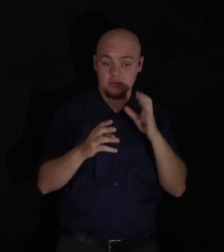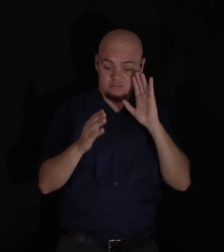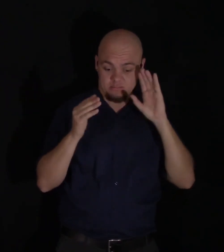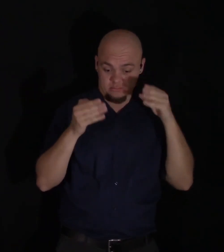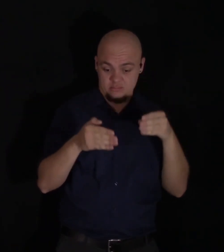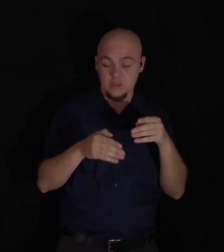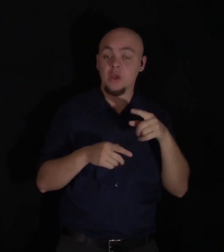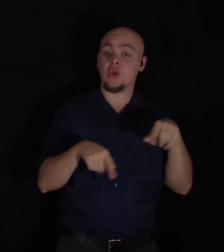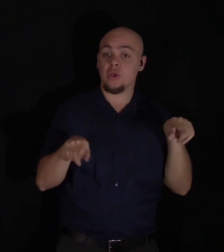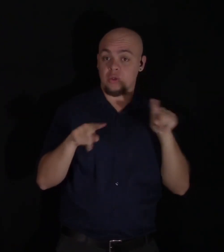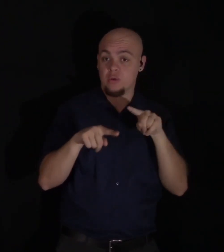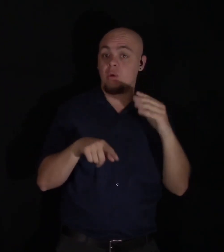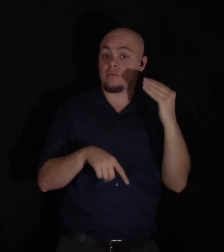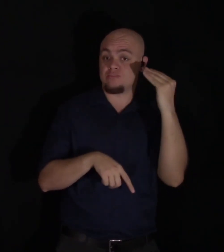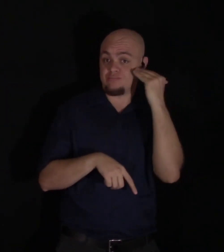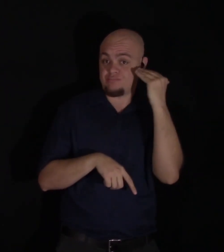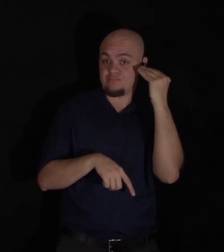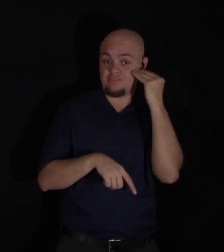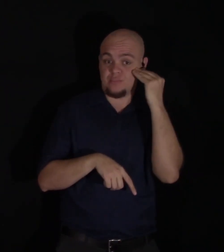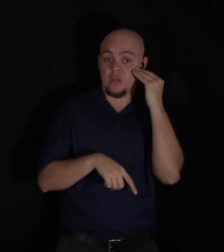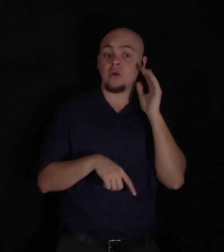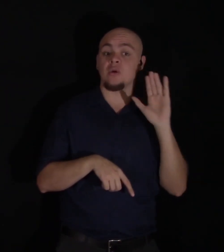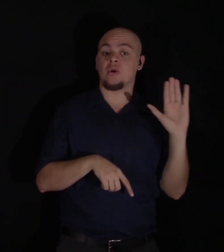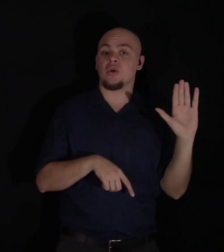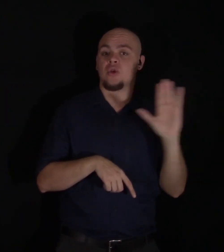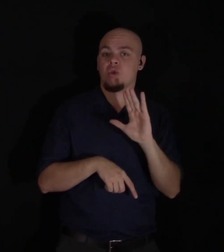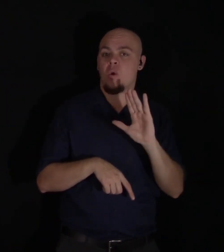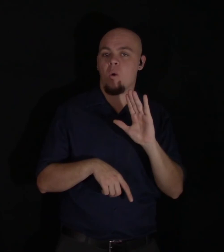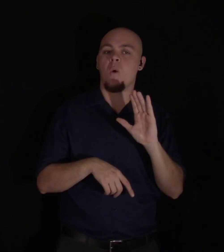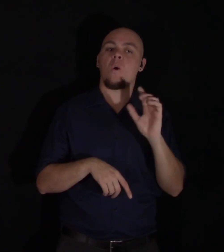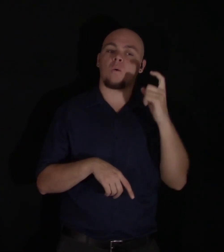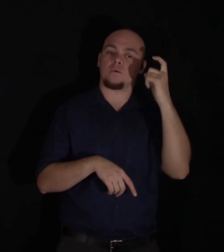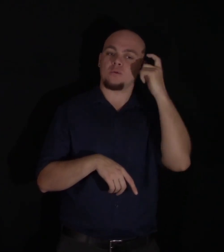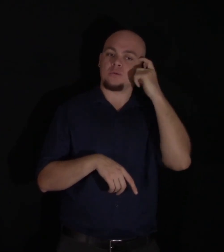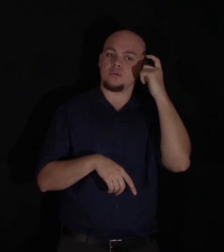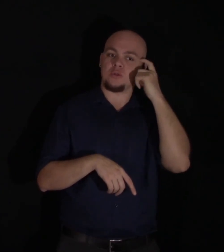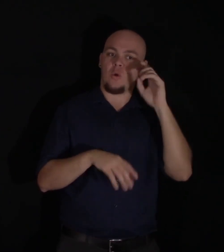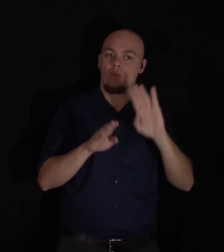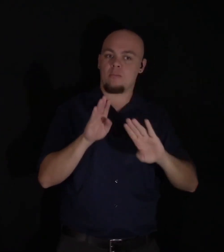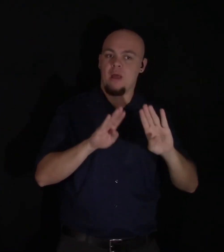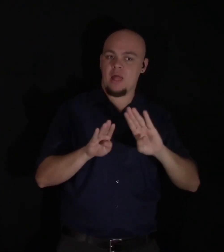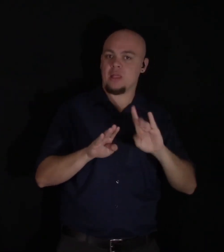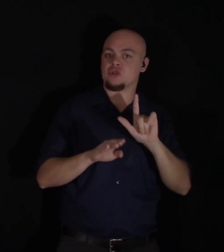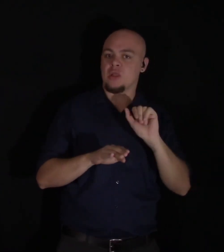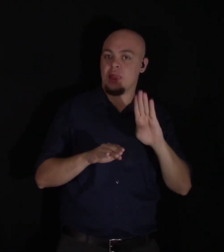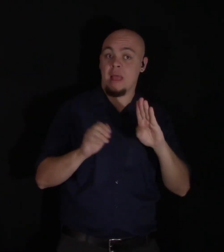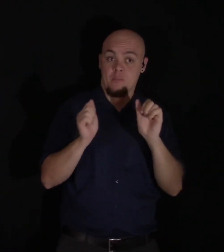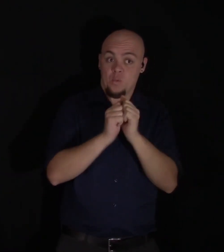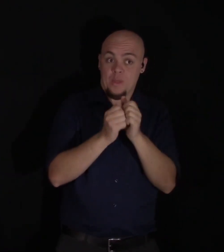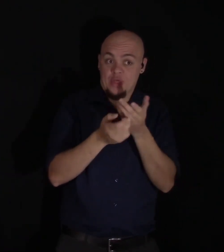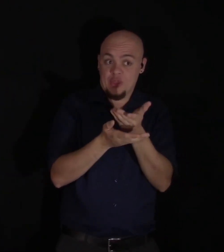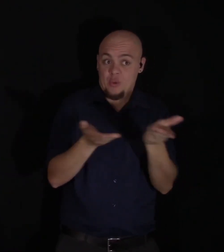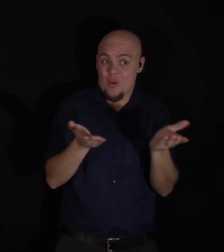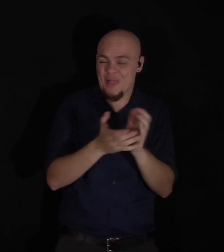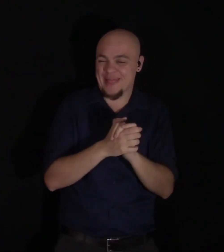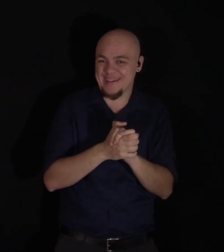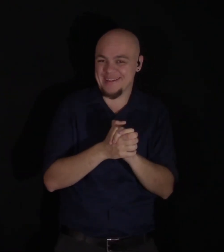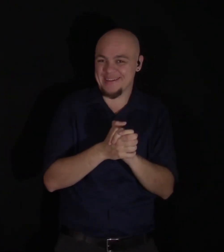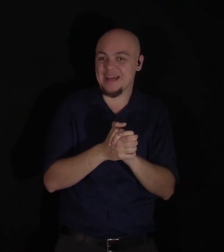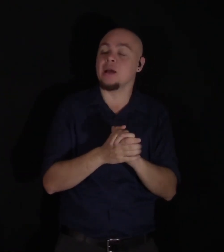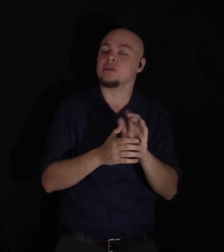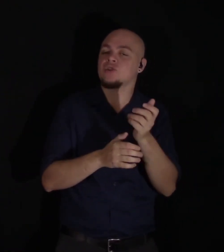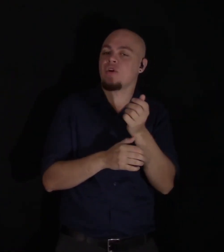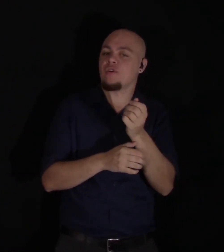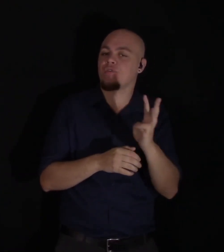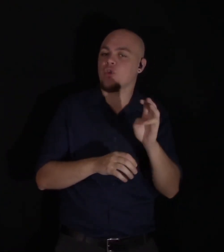Since all of you literally carry around your own neurobiology lab with you wherever you go, here's a few